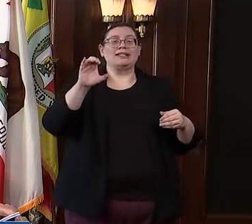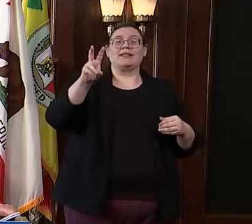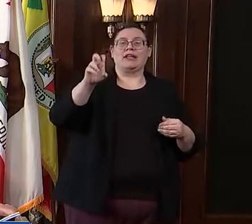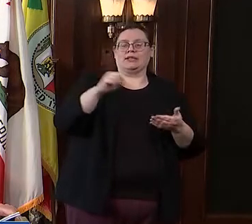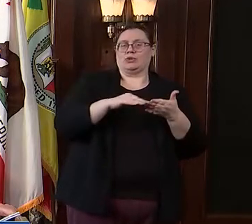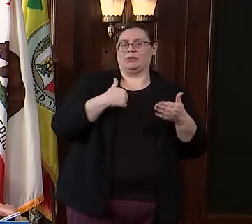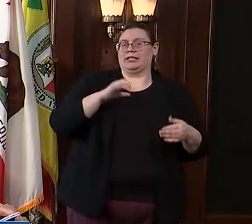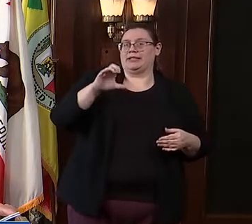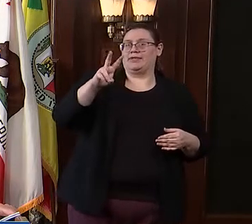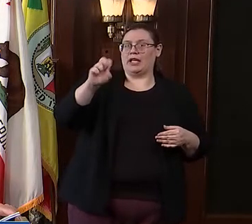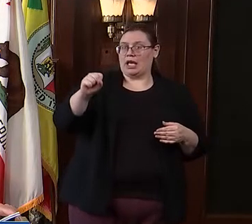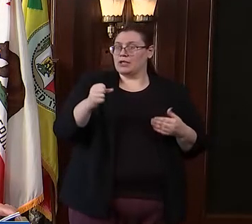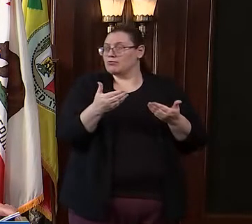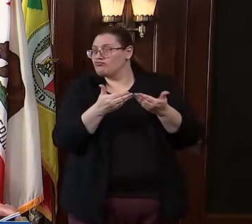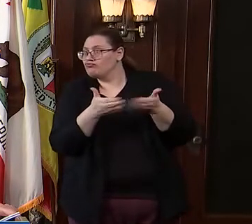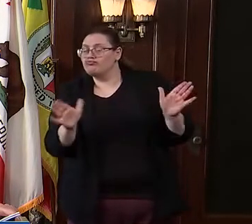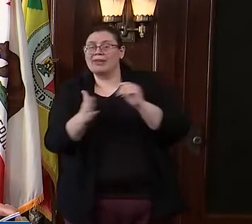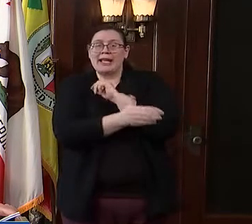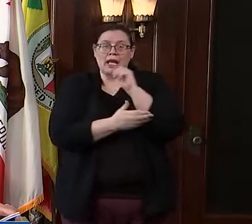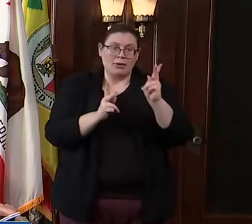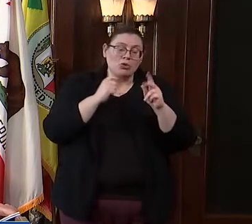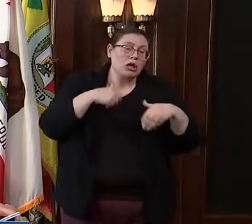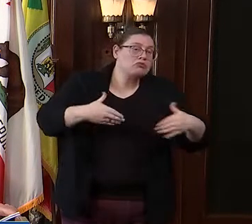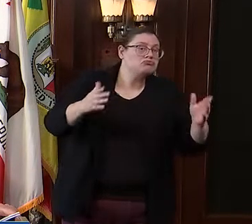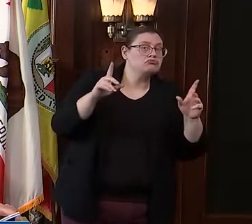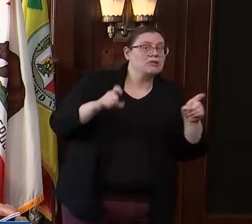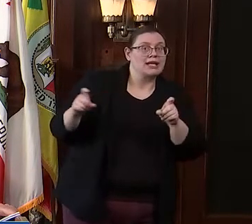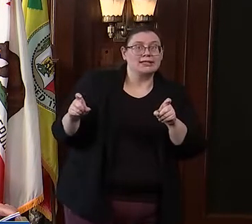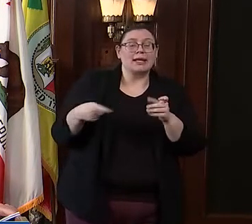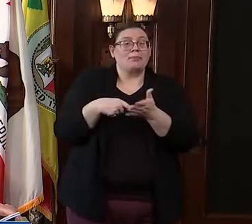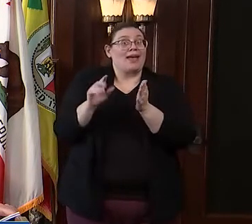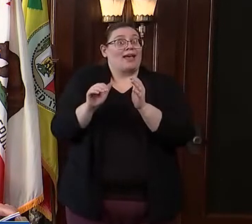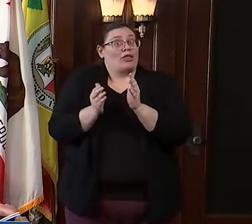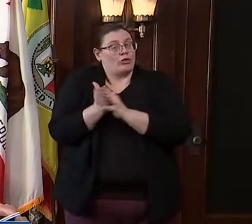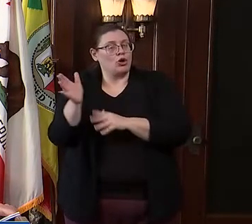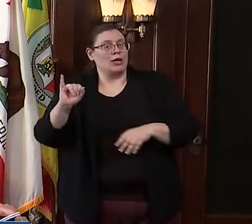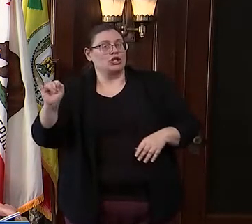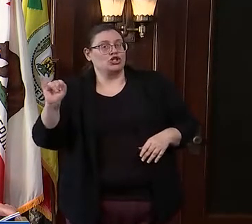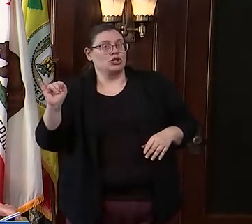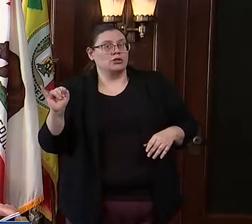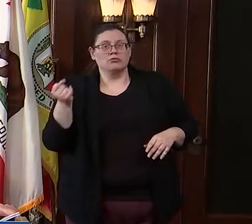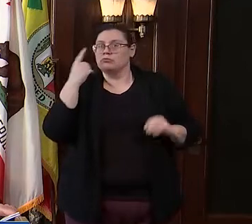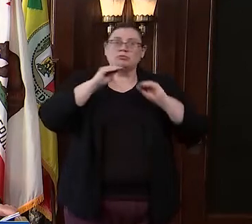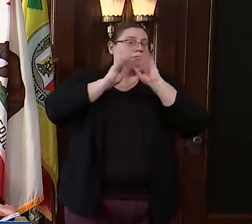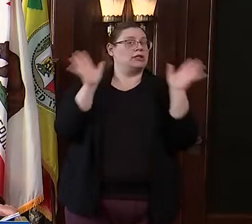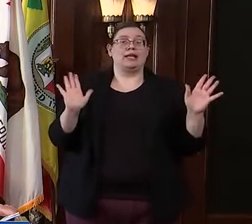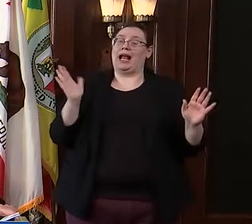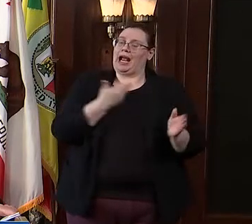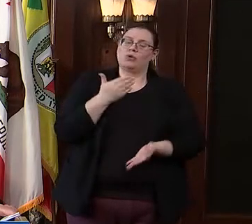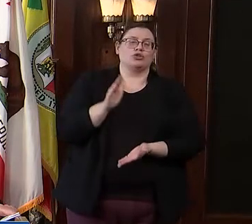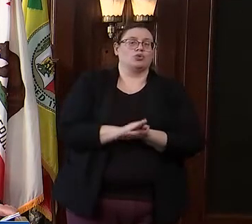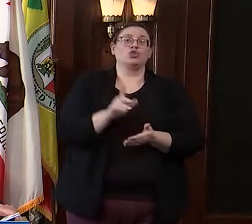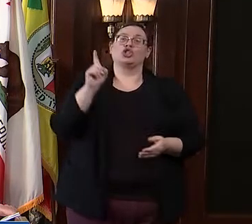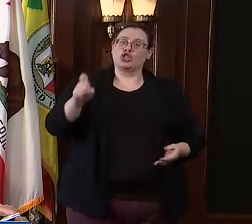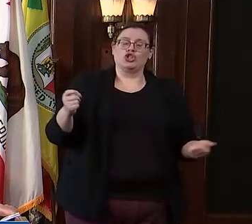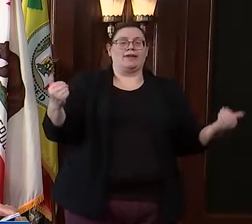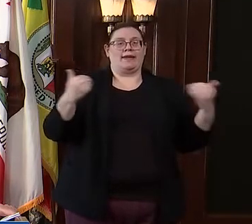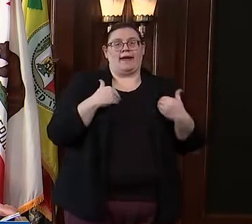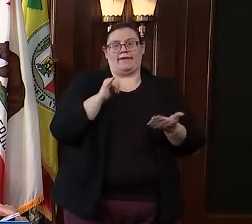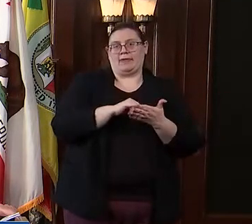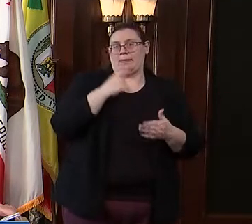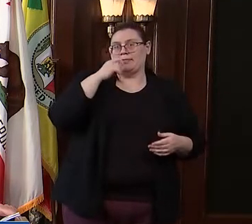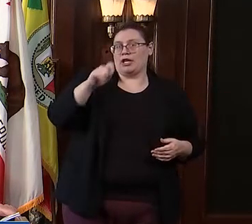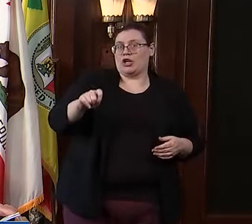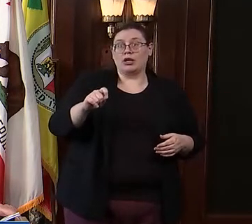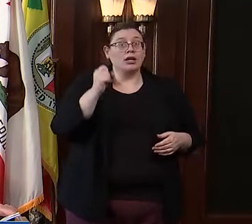here in the county for people to be able to do that and get that paid through insurance. But there's no question at our schools we should have that. As I said, it's